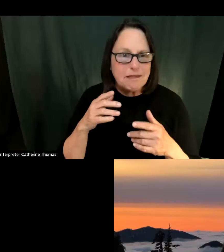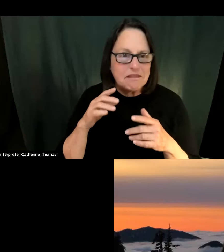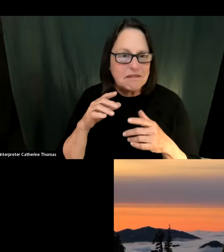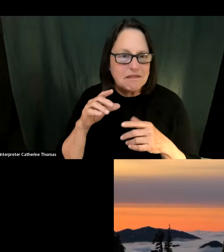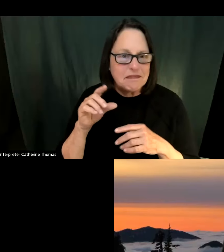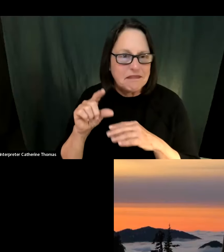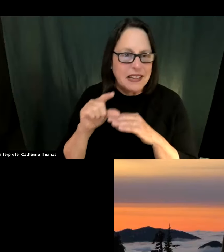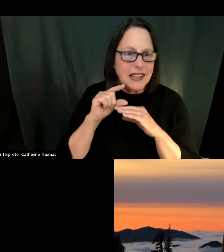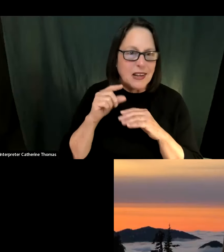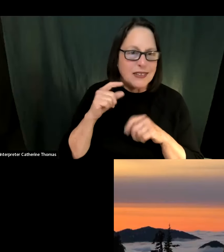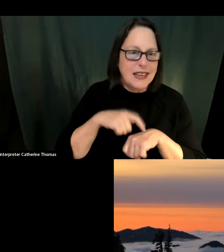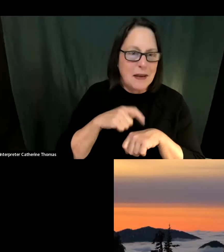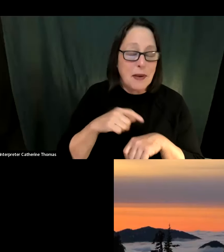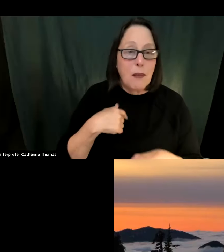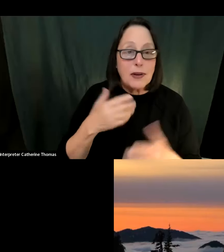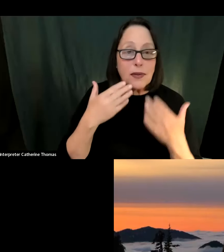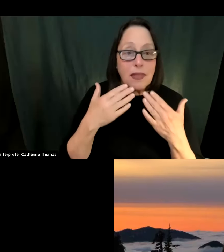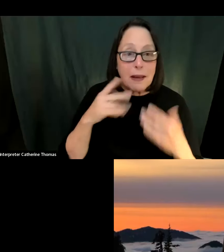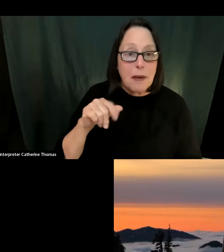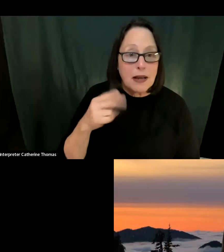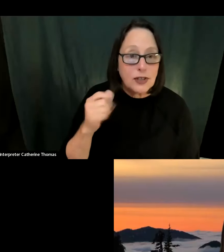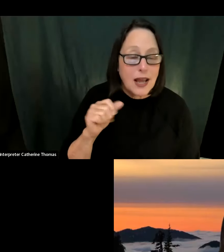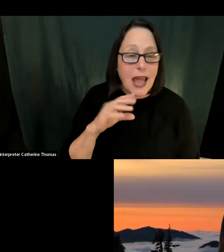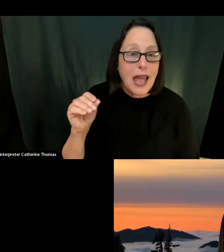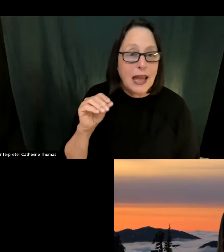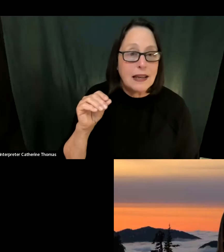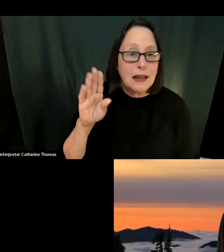wanted to thank Bipasha and Brittany.